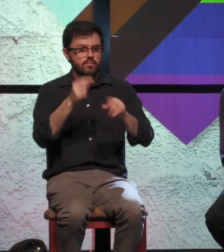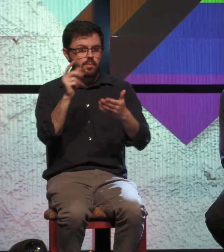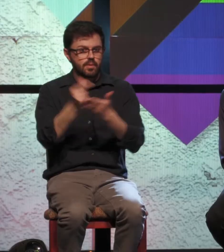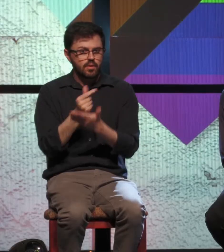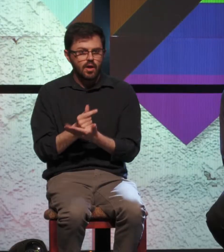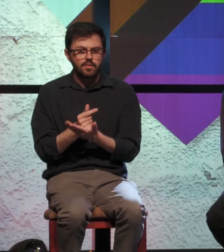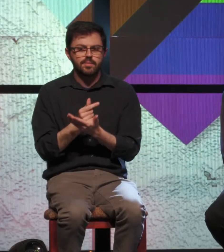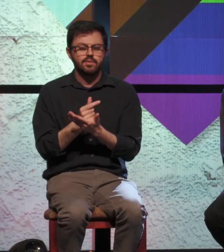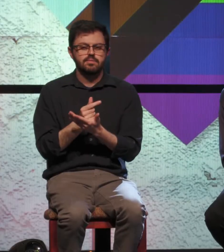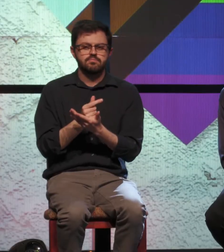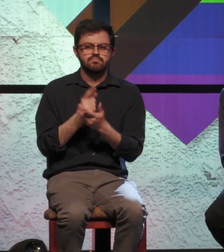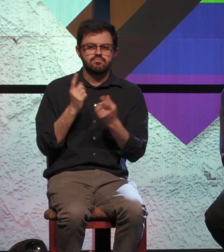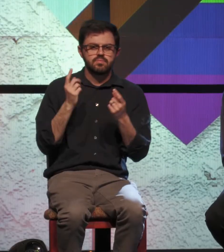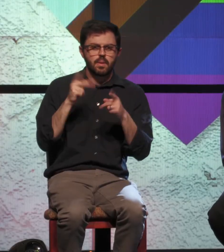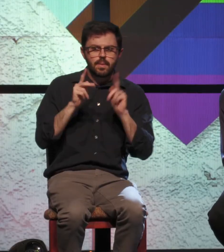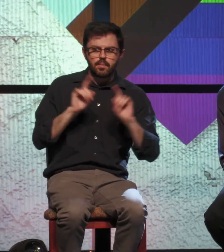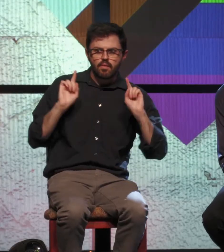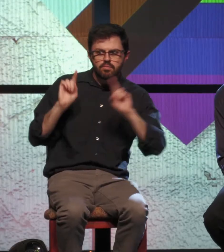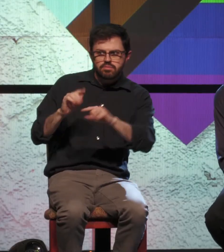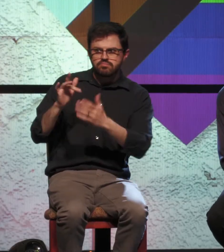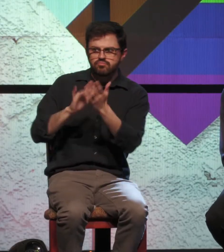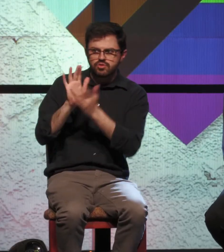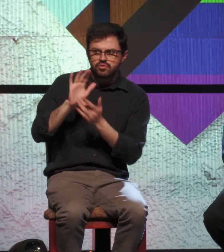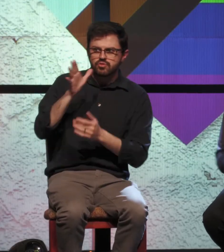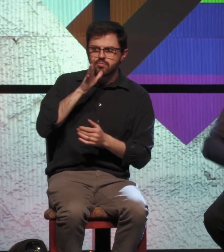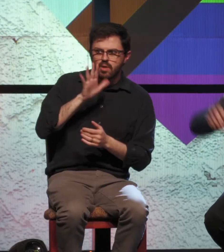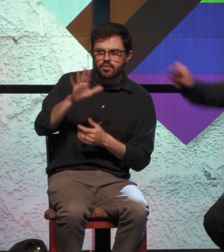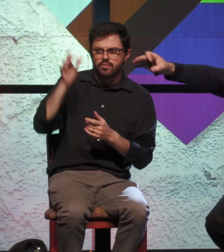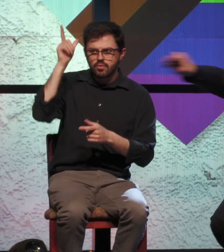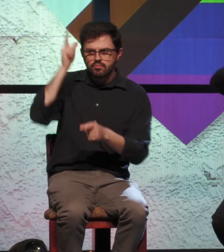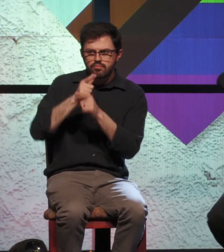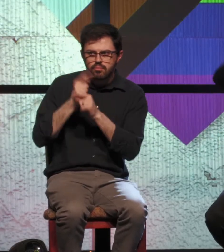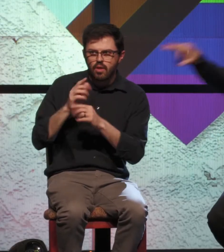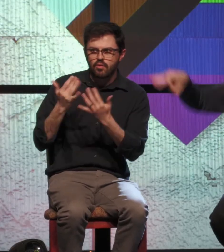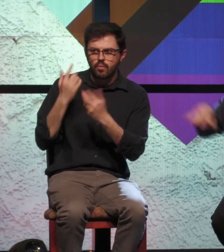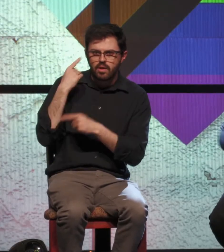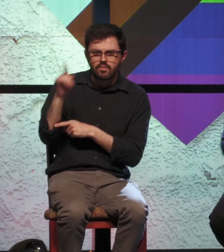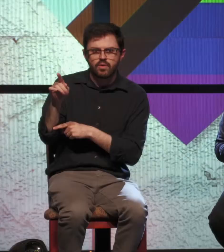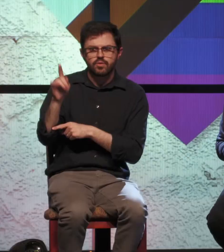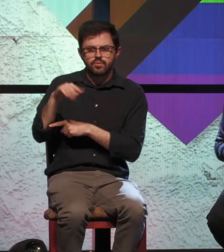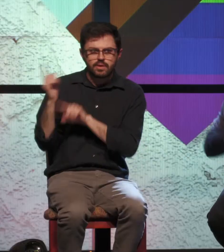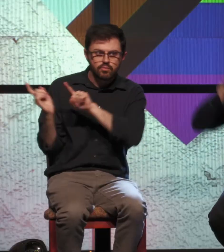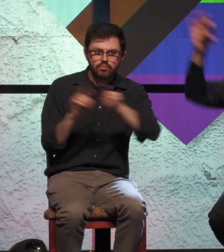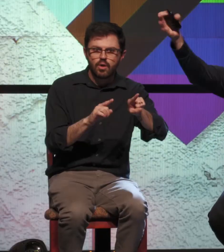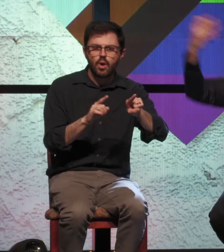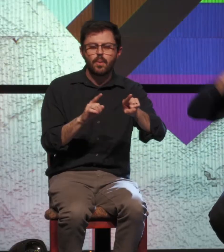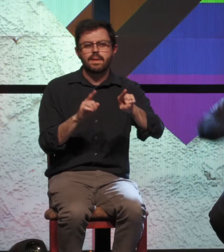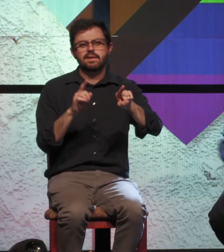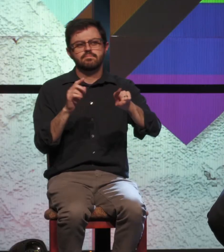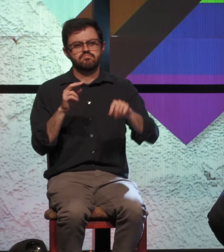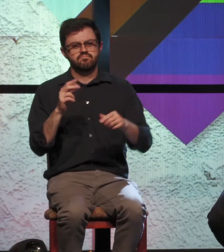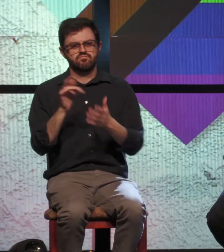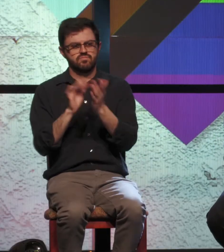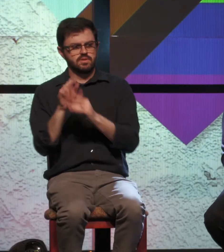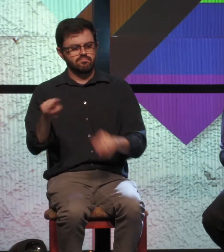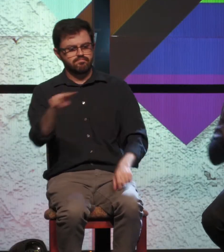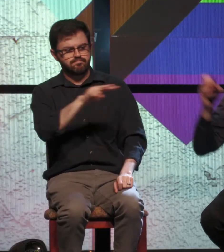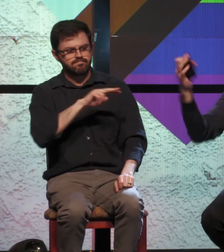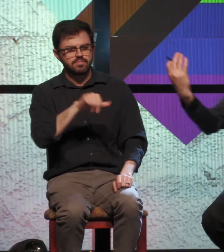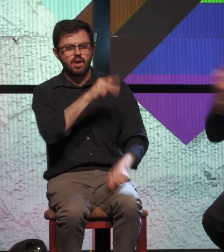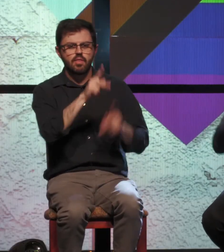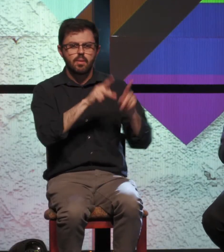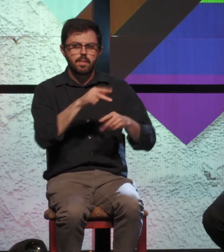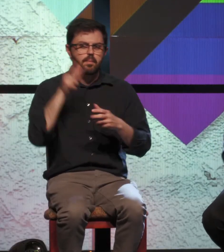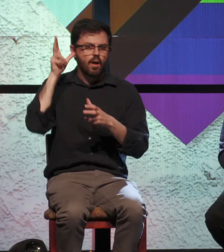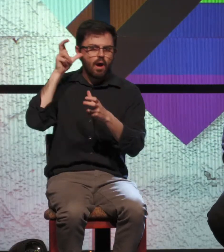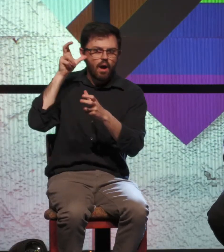your mother is waiting for you. Your brothers, you need to go out there. And he looks around at everybody who's with him, everybody who's listening to him. And we know that when